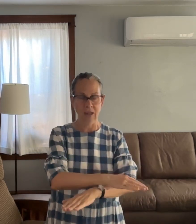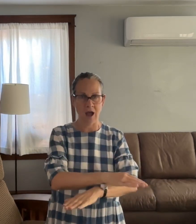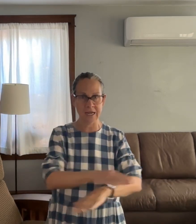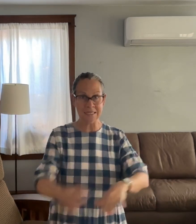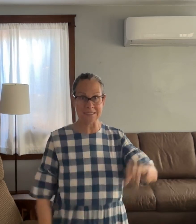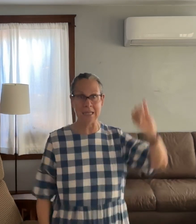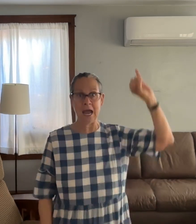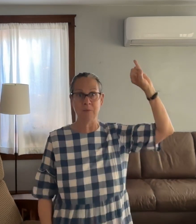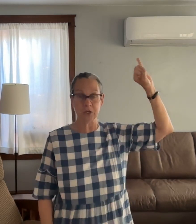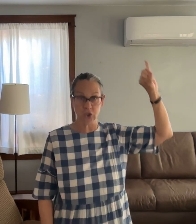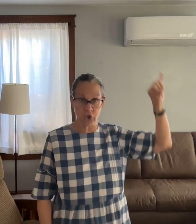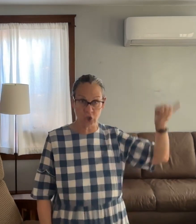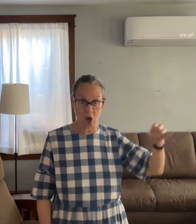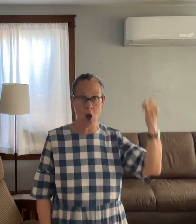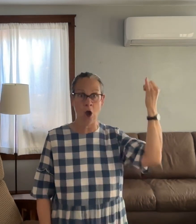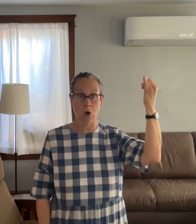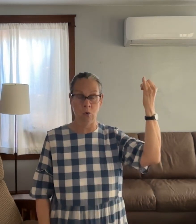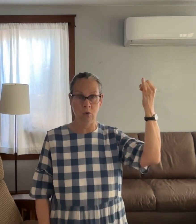like, slap, Jeho.